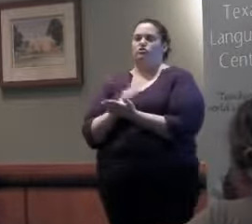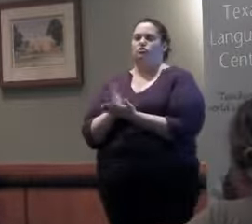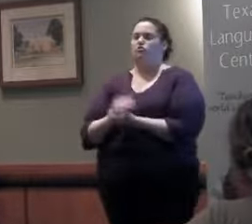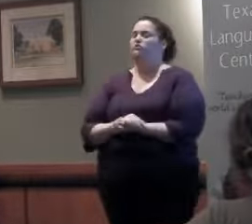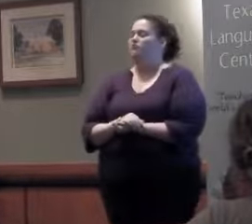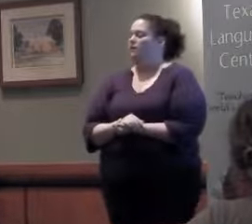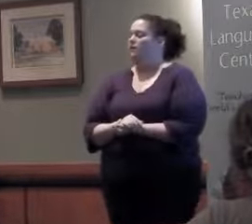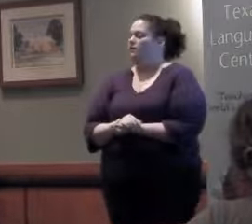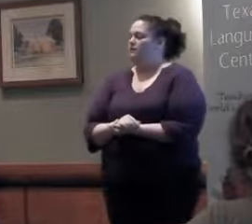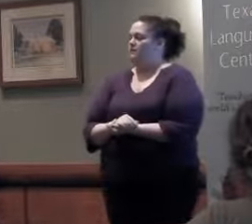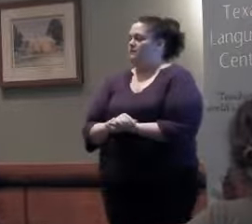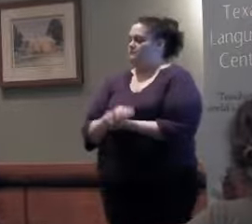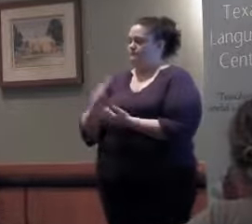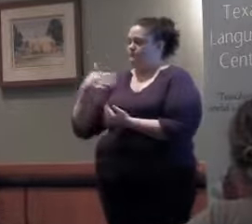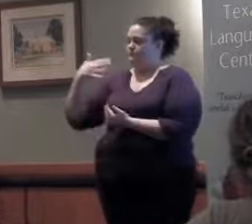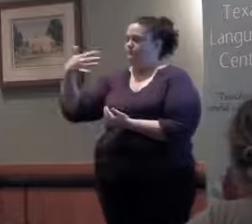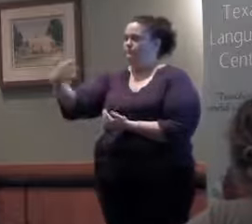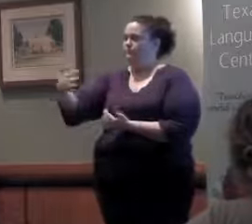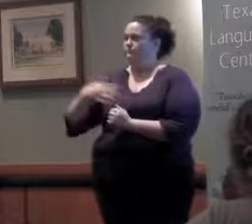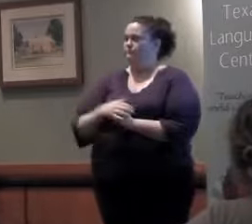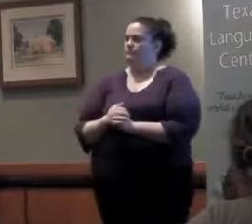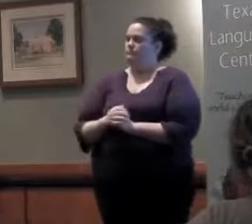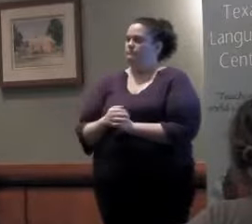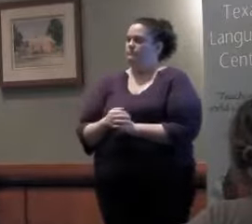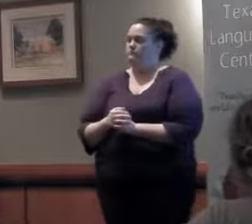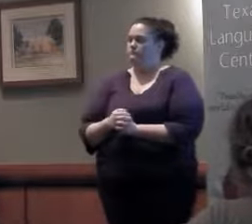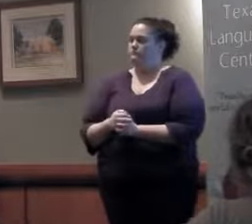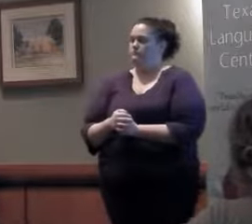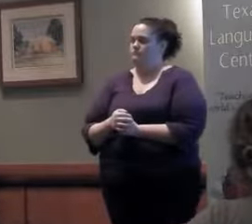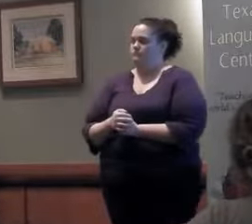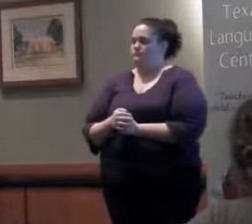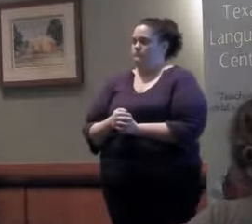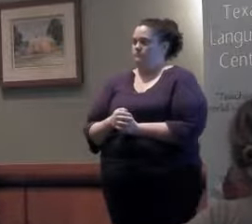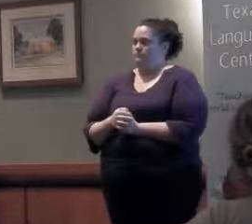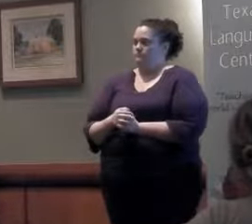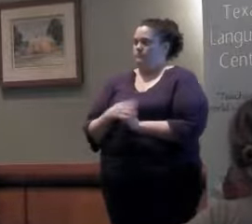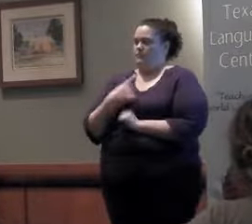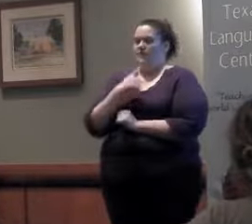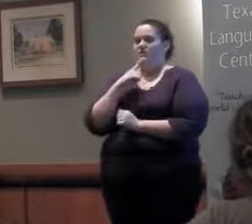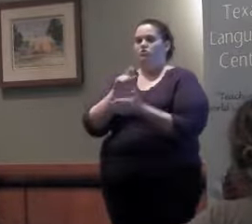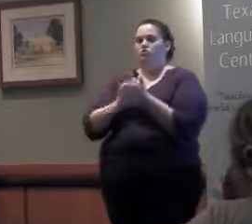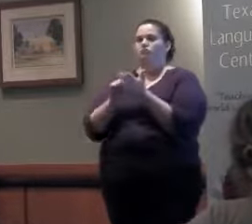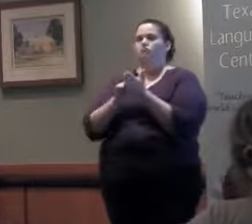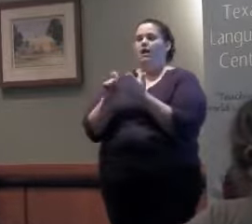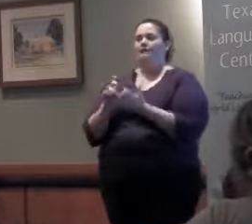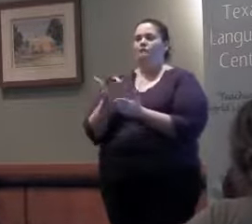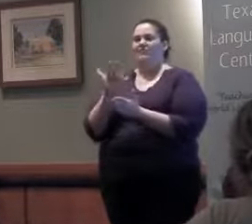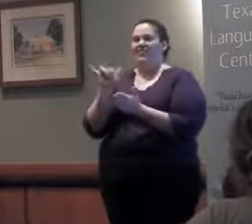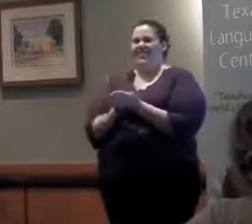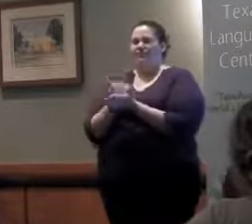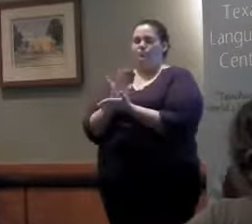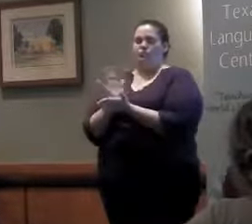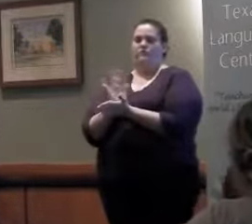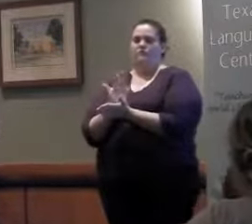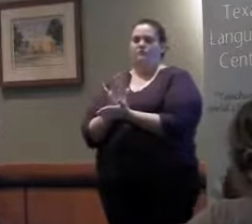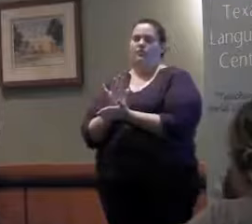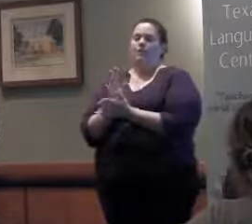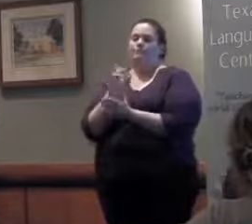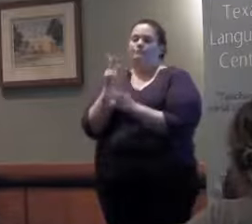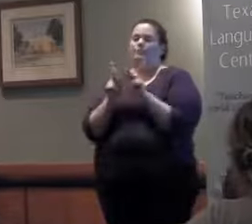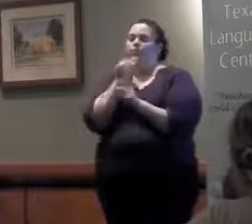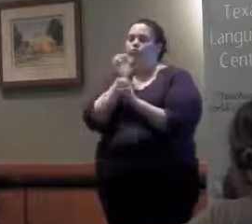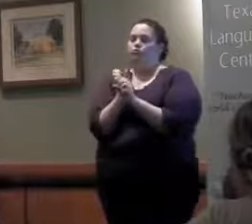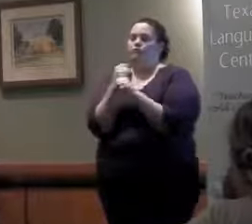Forwarding on again, here are the writers of that particular documentary, or the creators